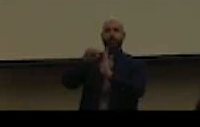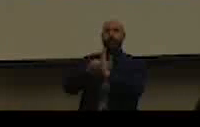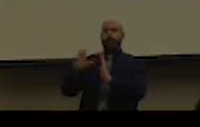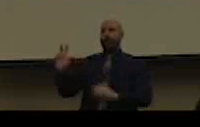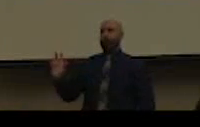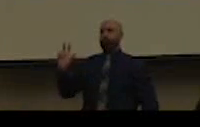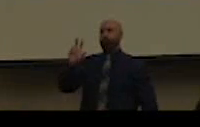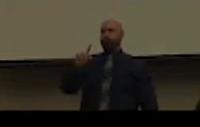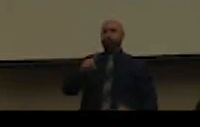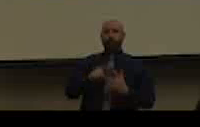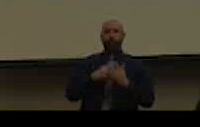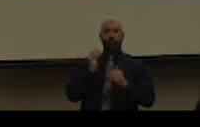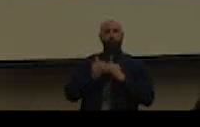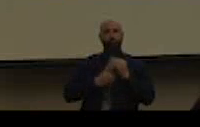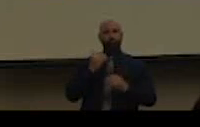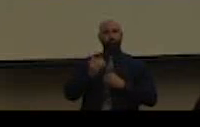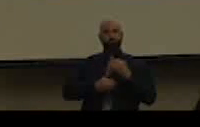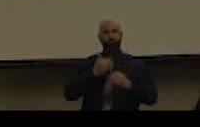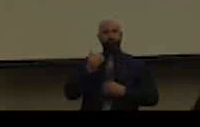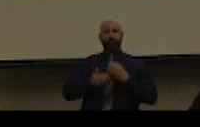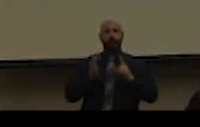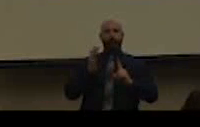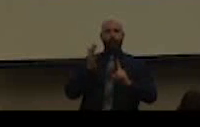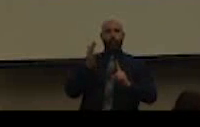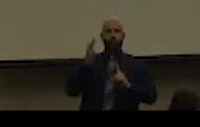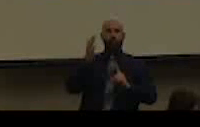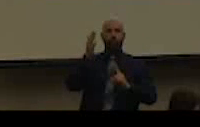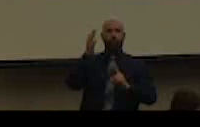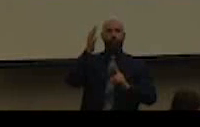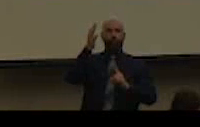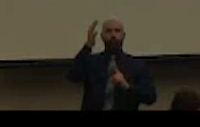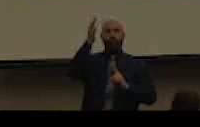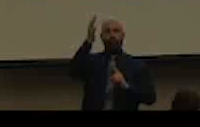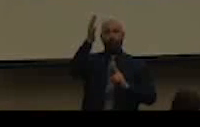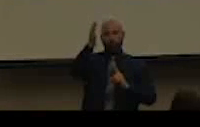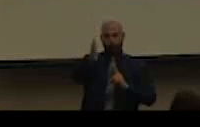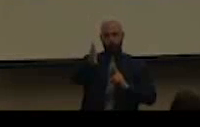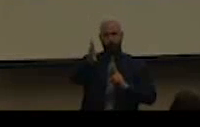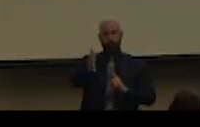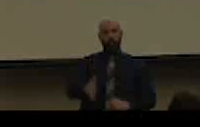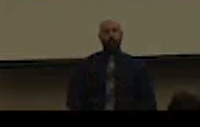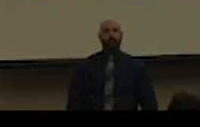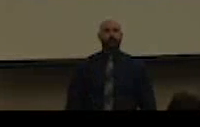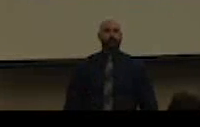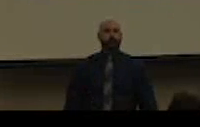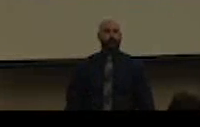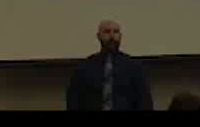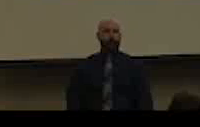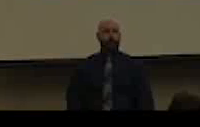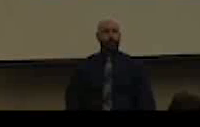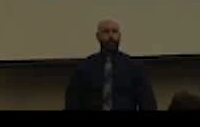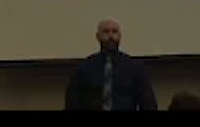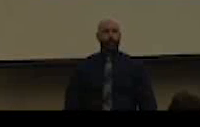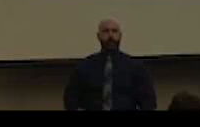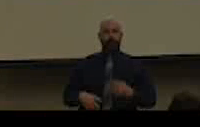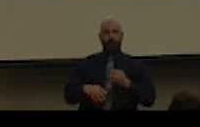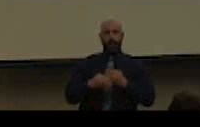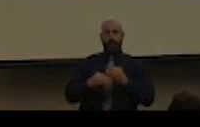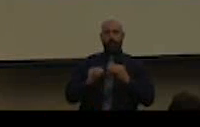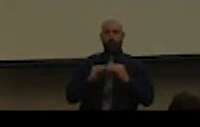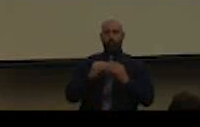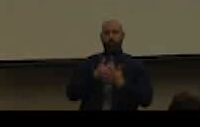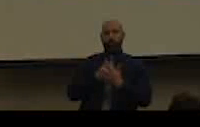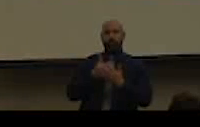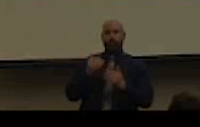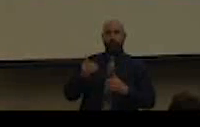ball rolling on the future year stair steps that would come down. Again, sort of adding over time to chip away at the gap of